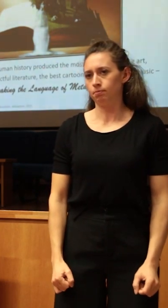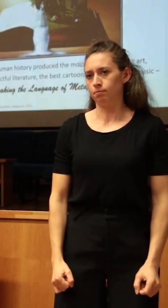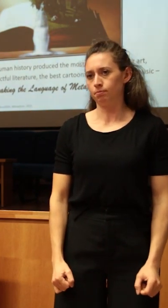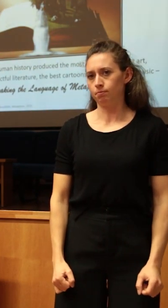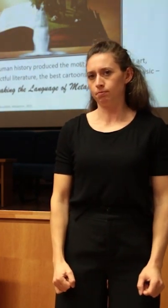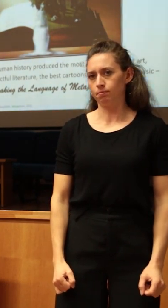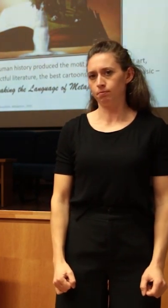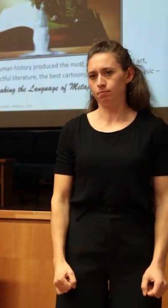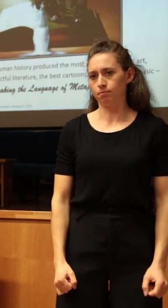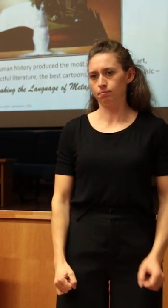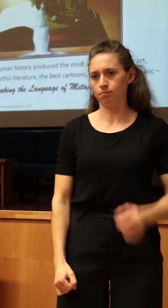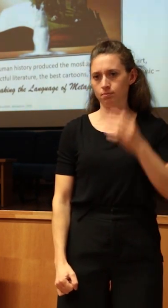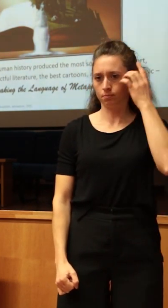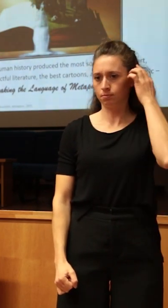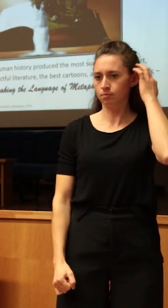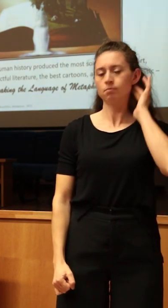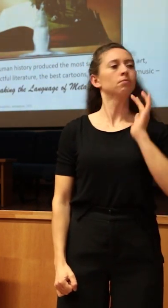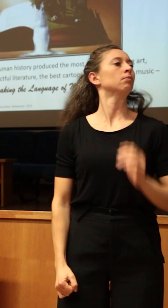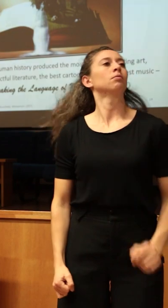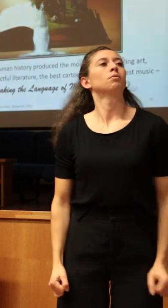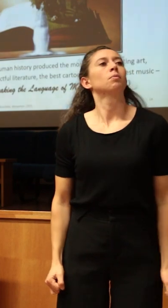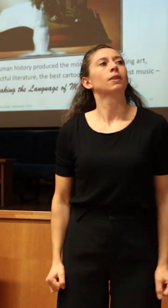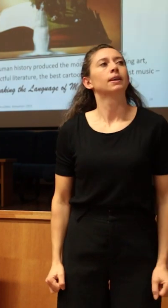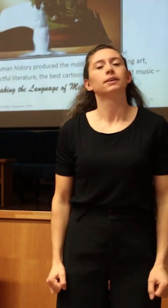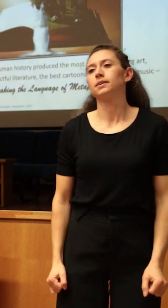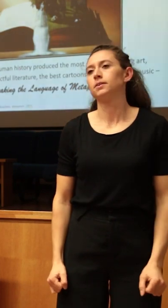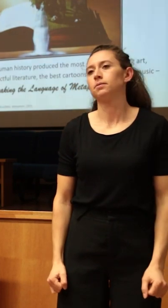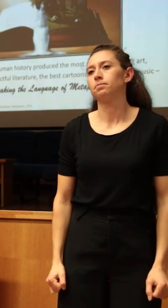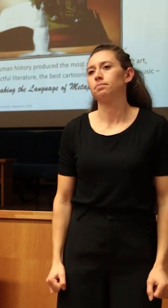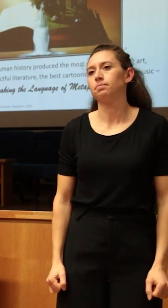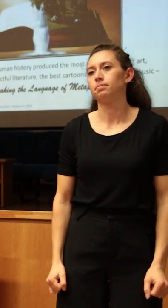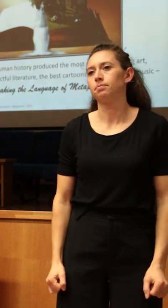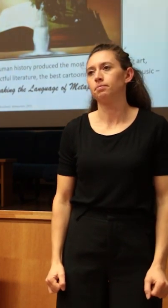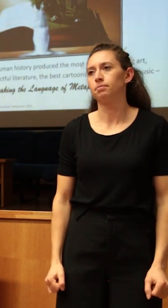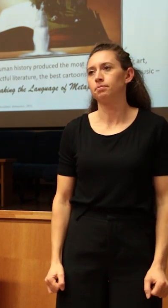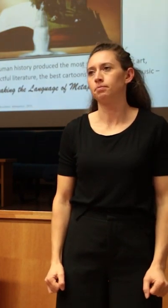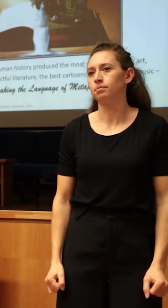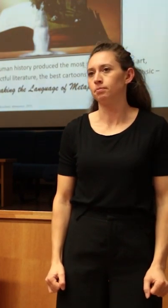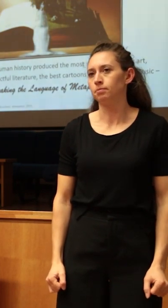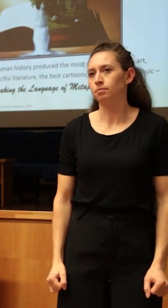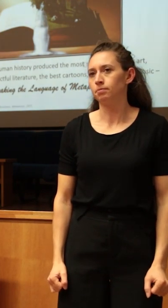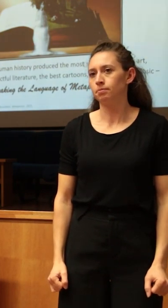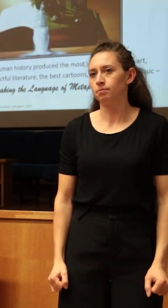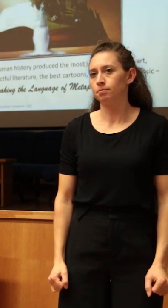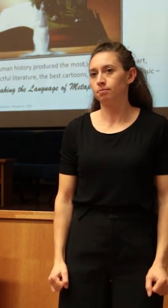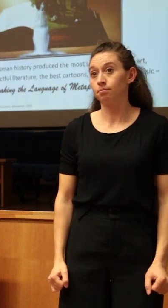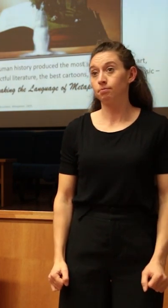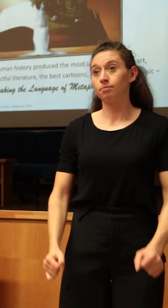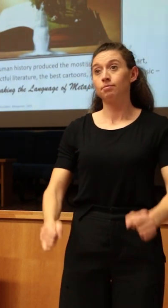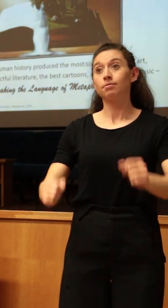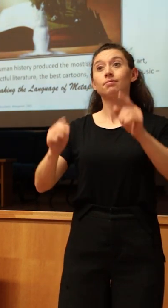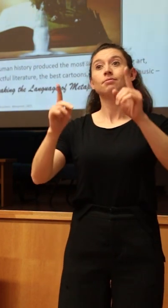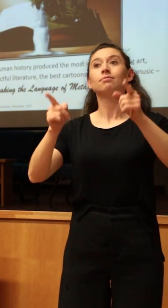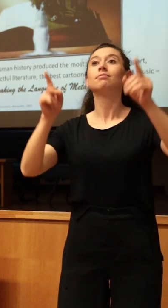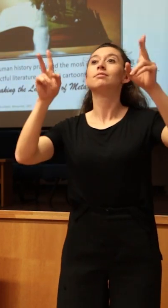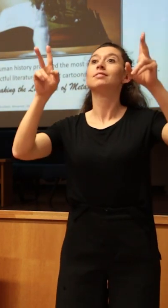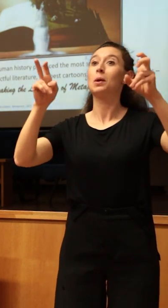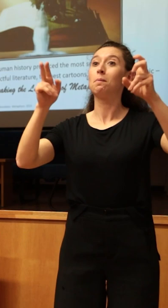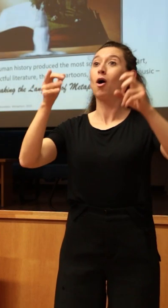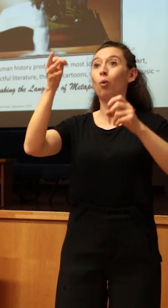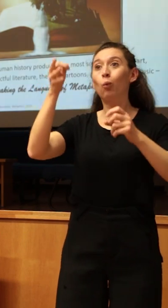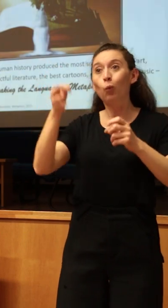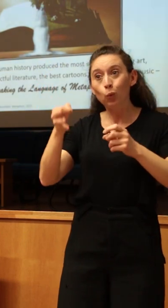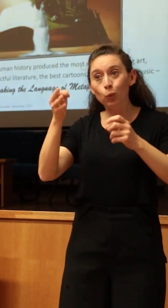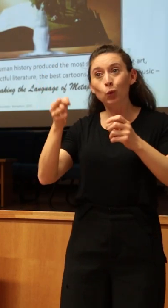most perfect concepts sometimes are born in the darkest of times. Y la cuestión más paradójica